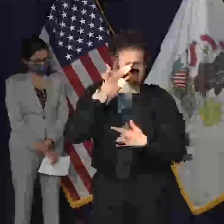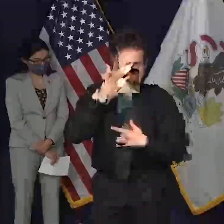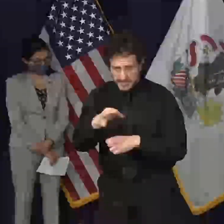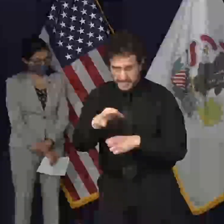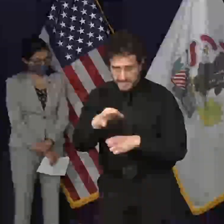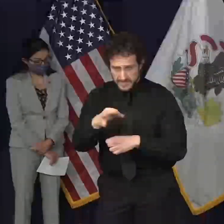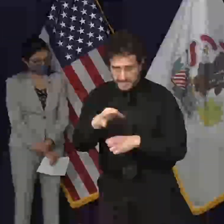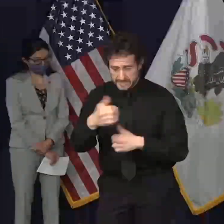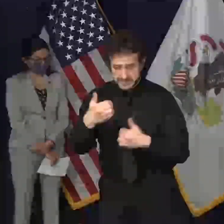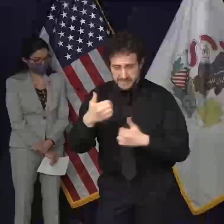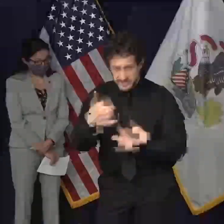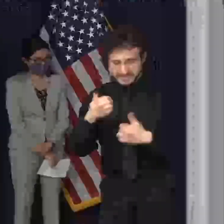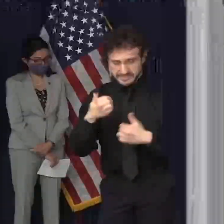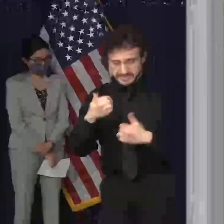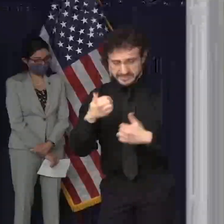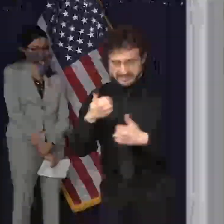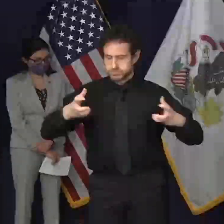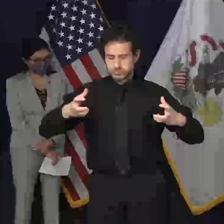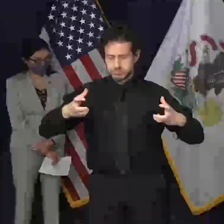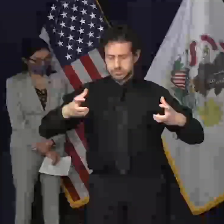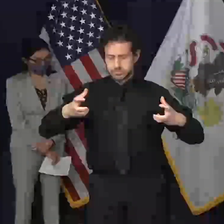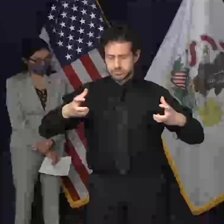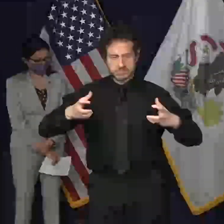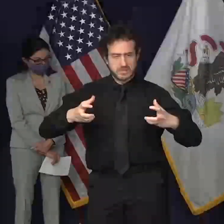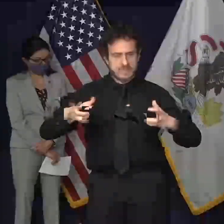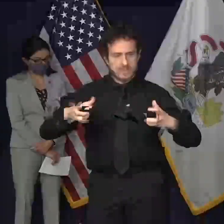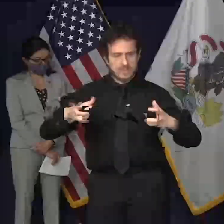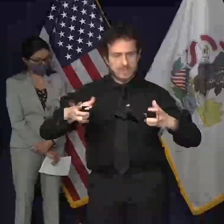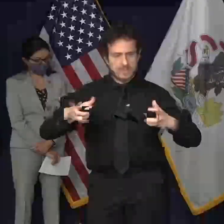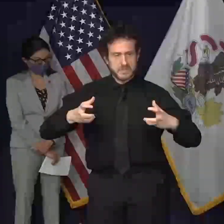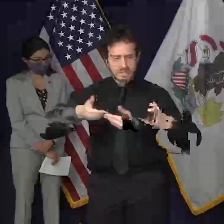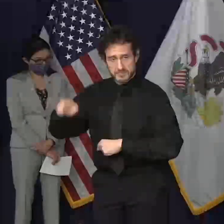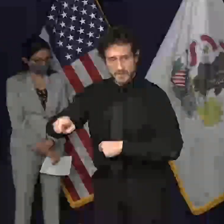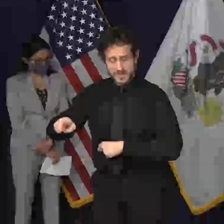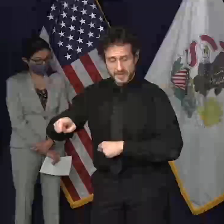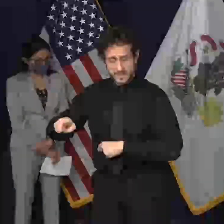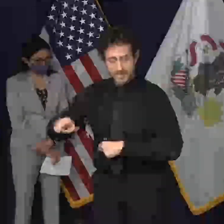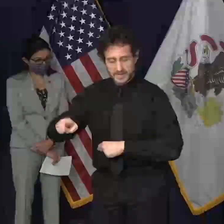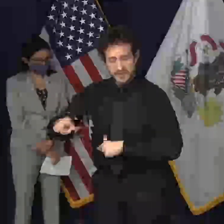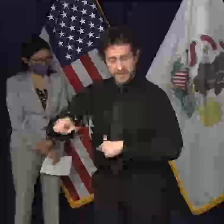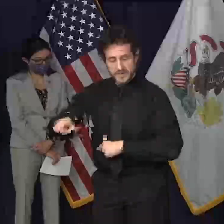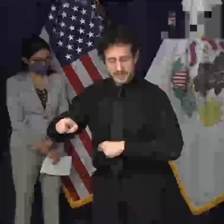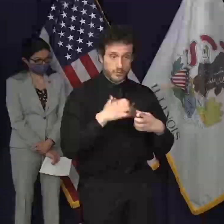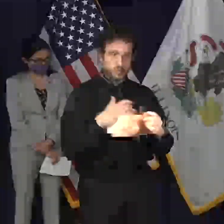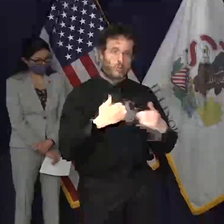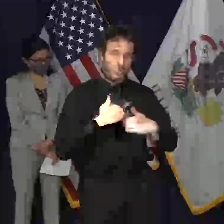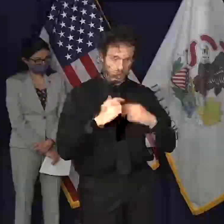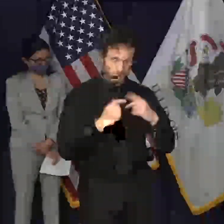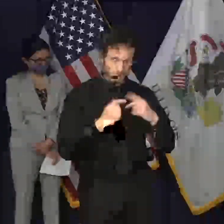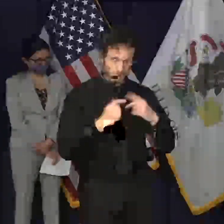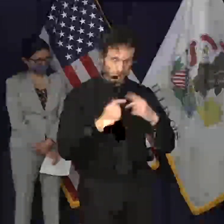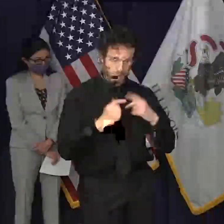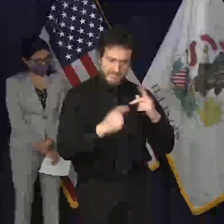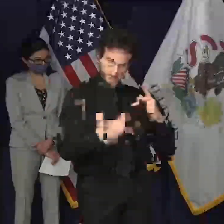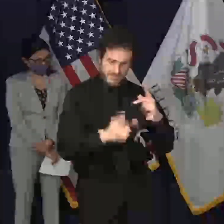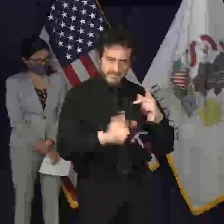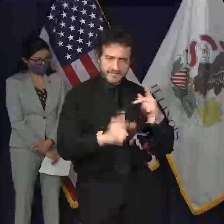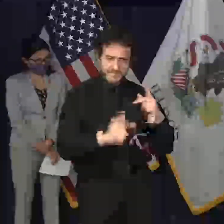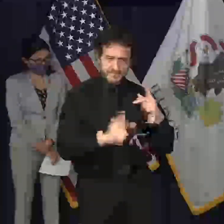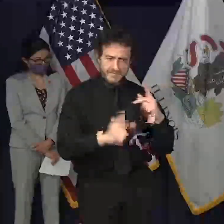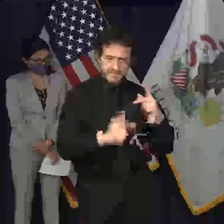place can do. So we have people at the local health department. We have community health workers. We